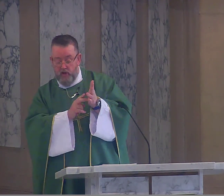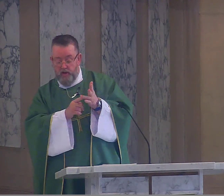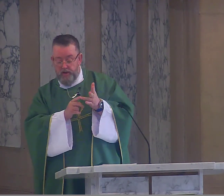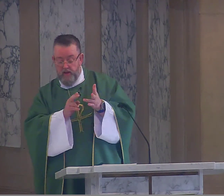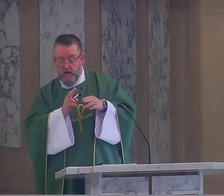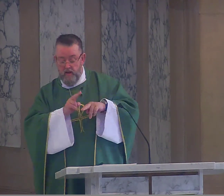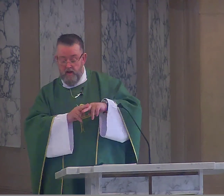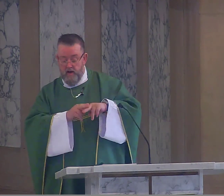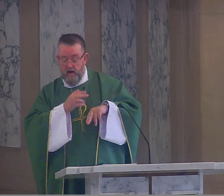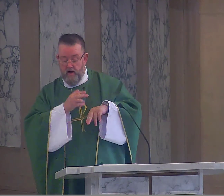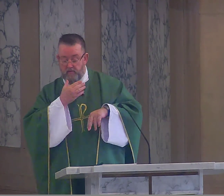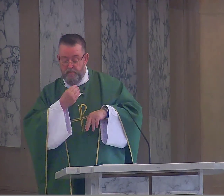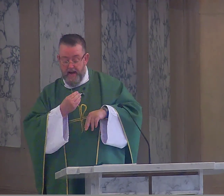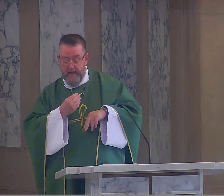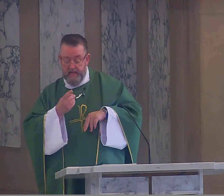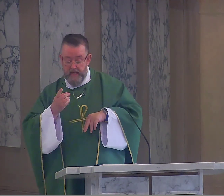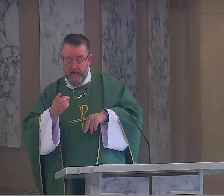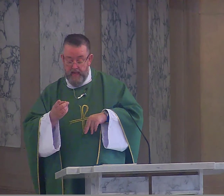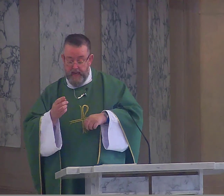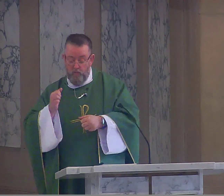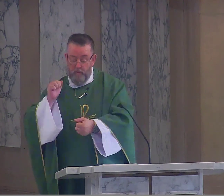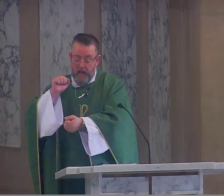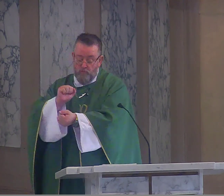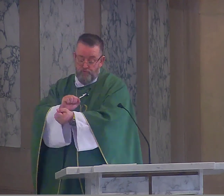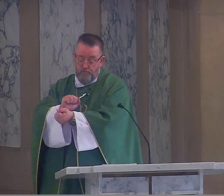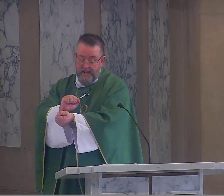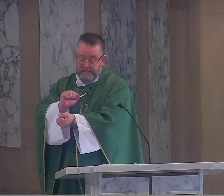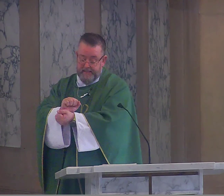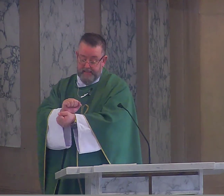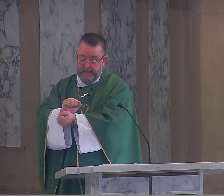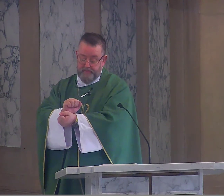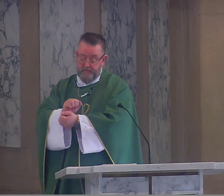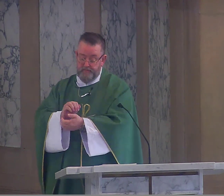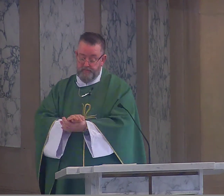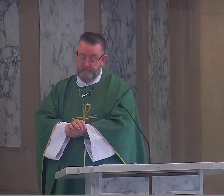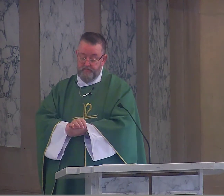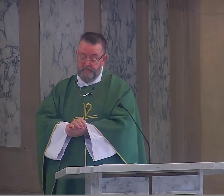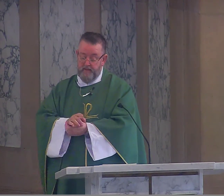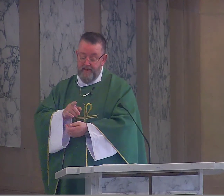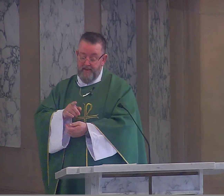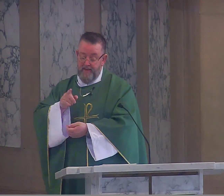the Son of Man, he will be arrested.